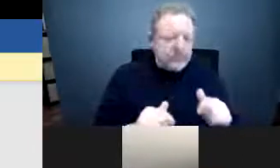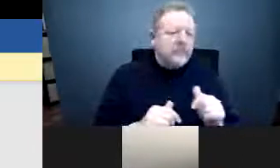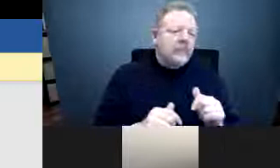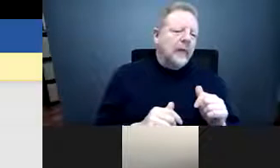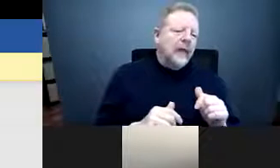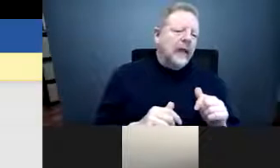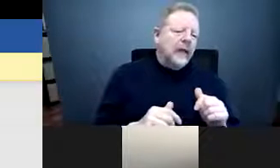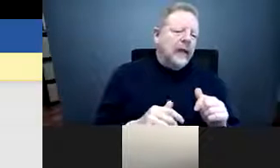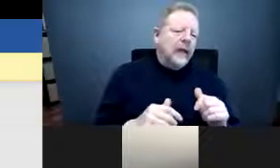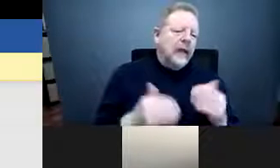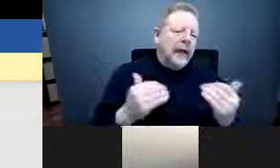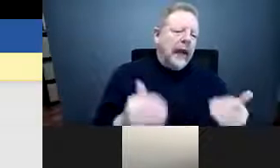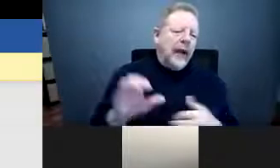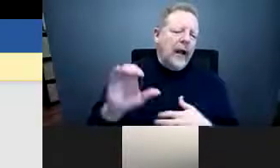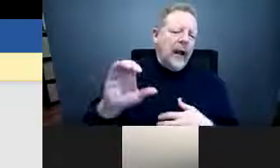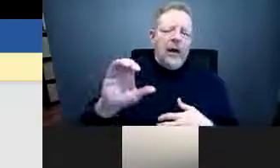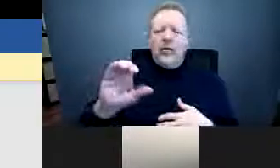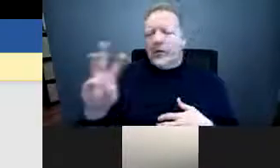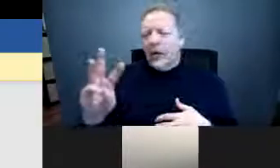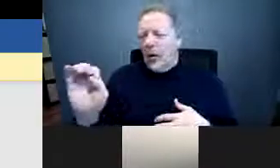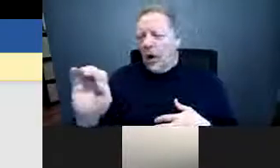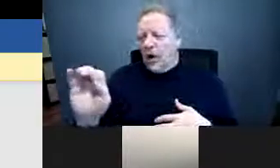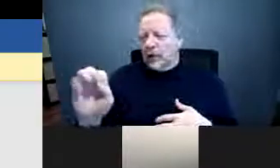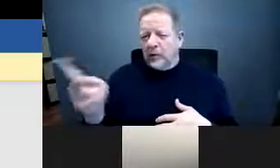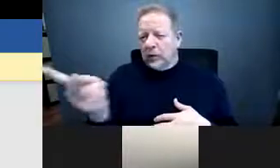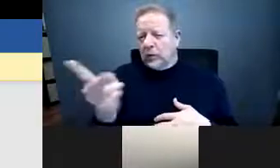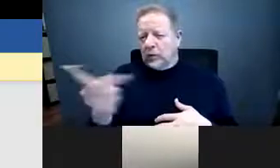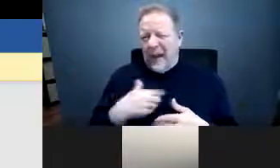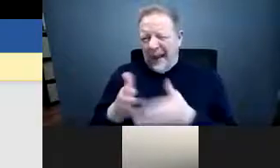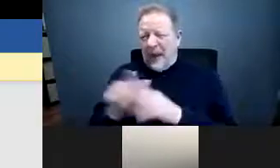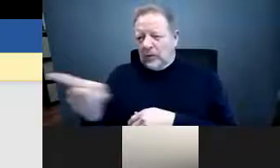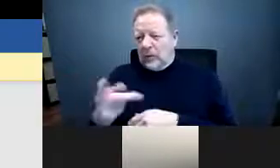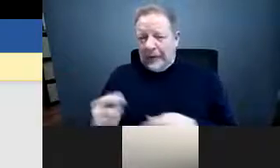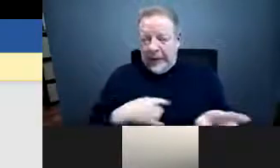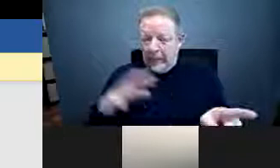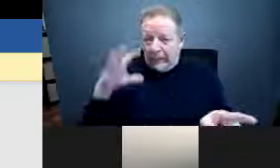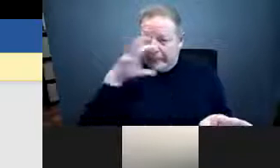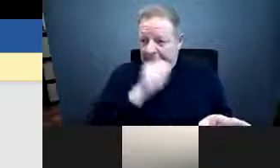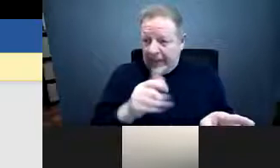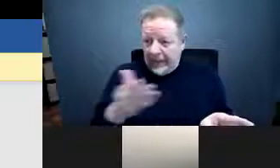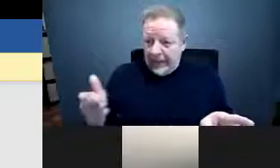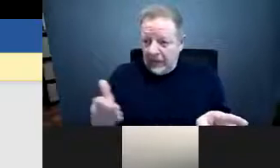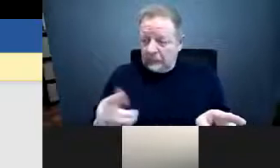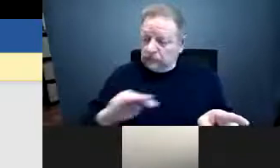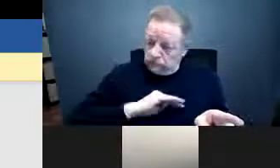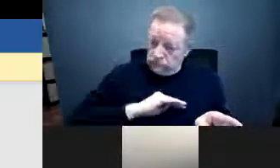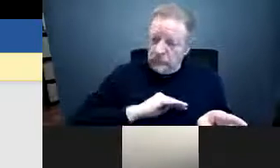Now, Christine, Ernest, is there anything I may have missed from what you guys discussed? Feel free to add input